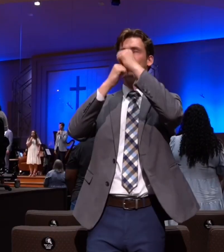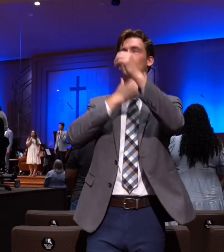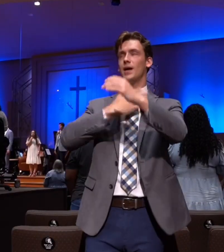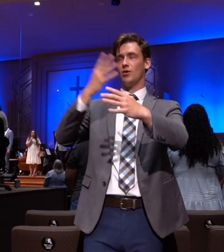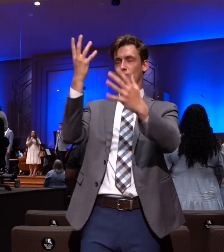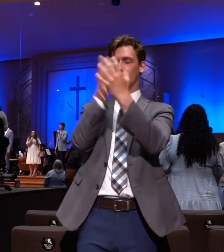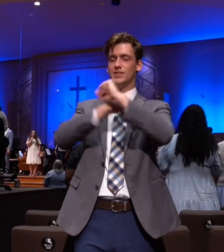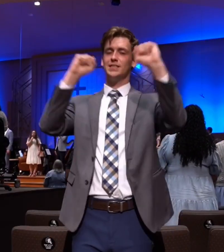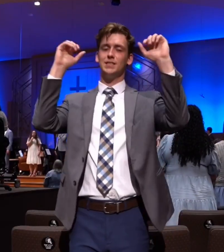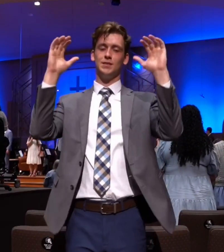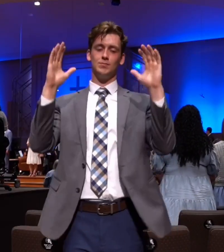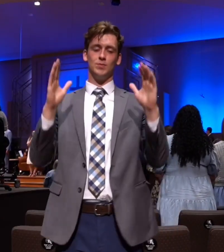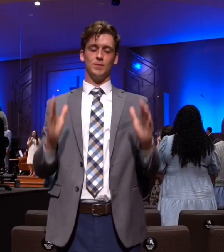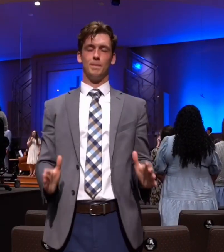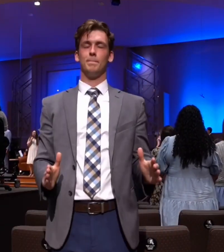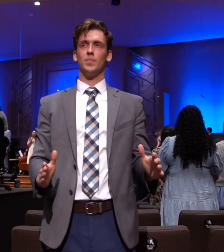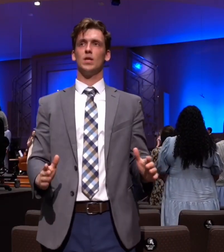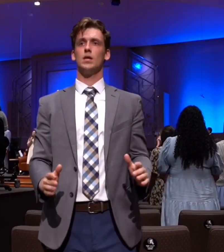redeemer, strong